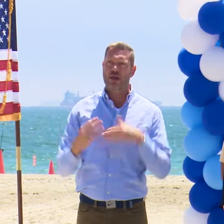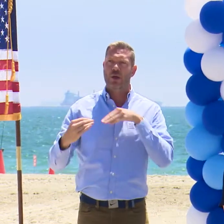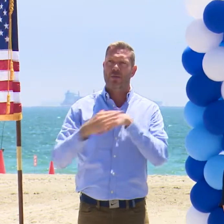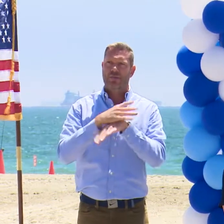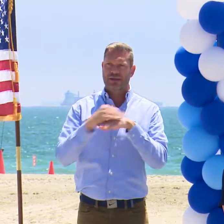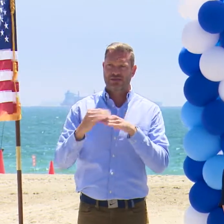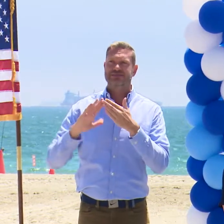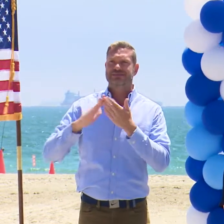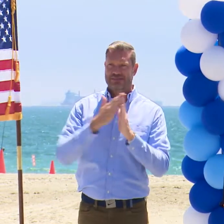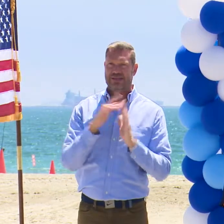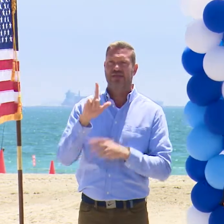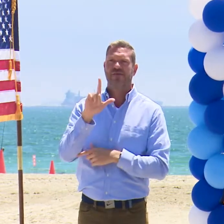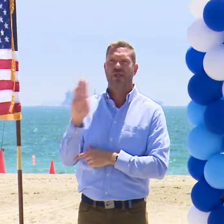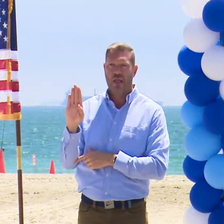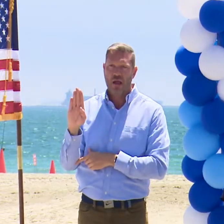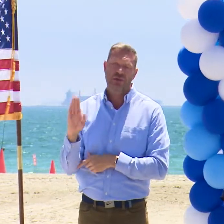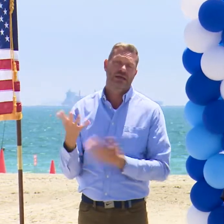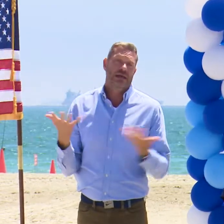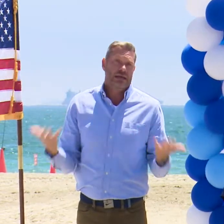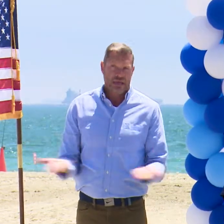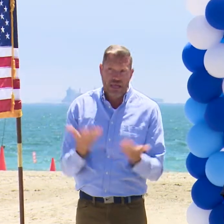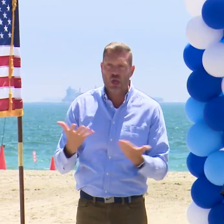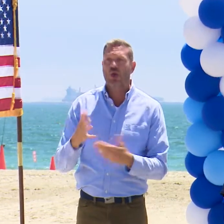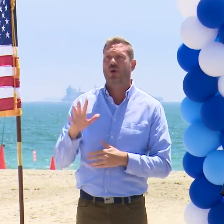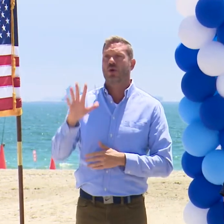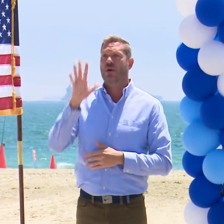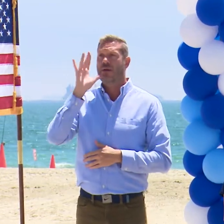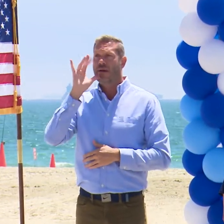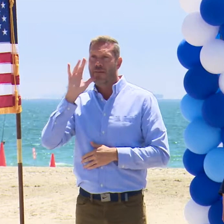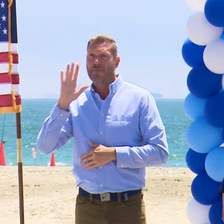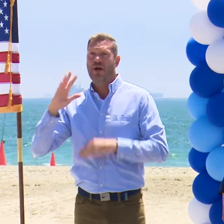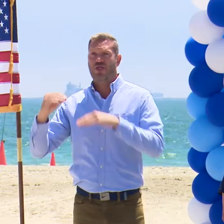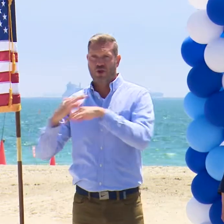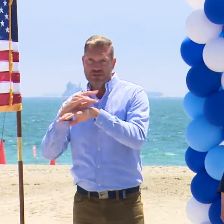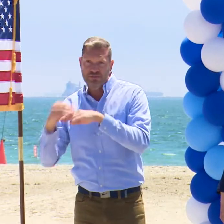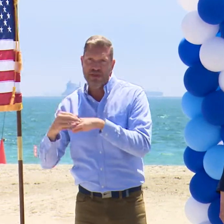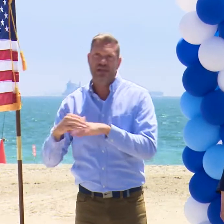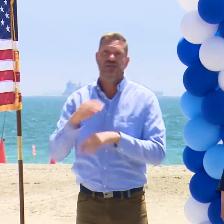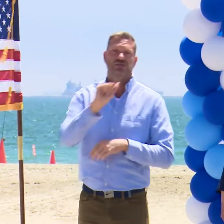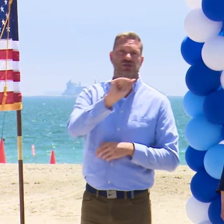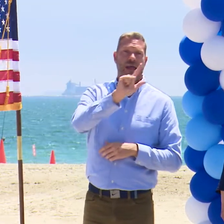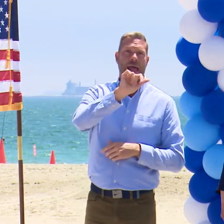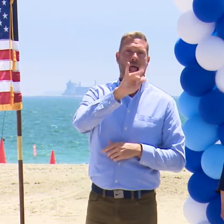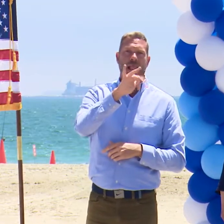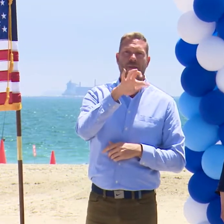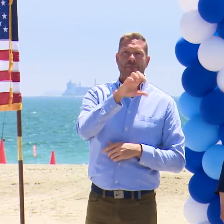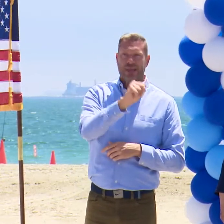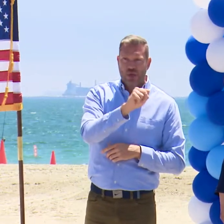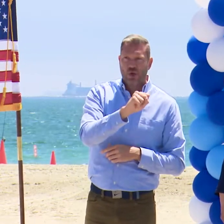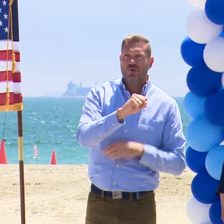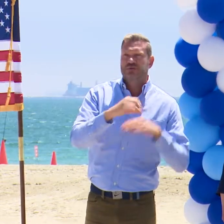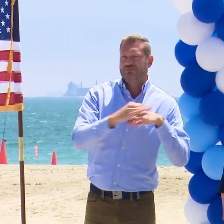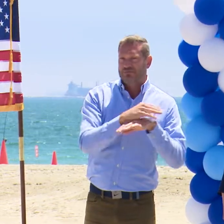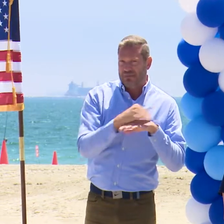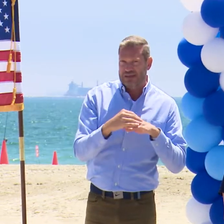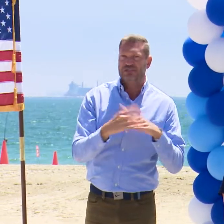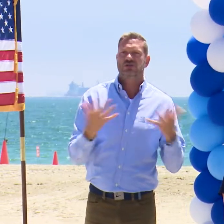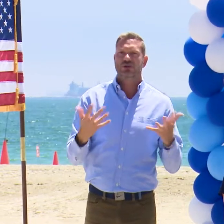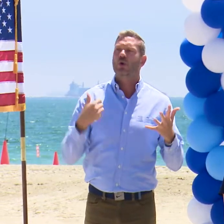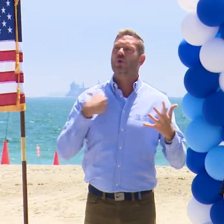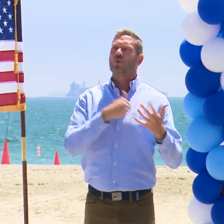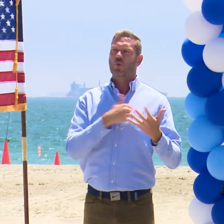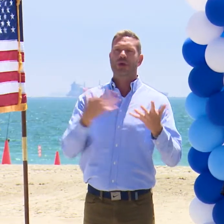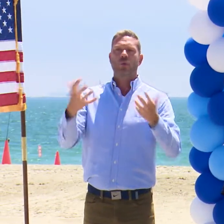Beach. Whether they're at Mother's Beach, here at Granada, or at Alamitos Beach, we finally are a city that offers accessibility